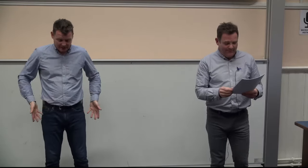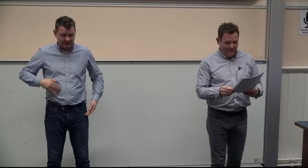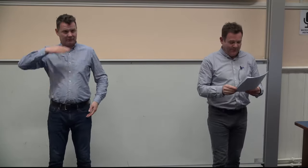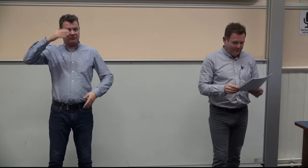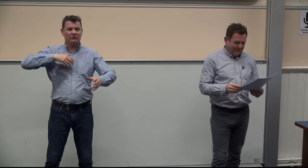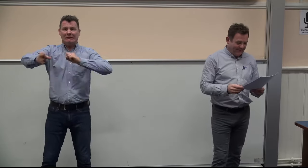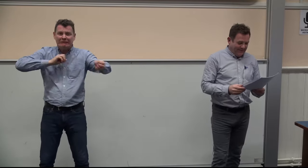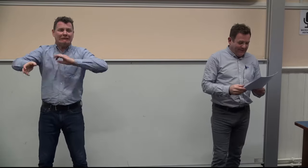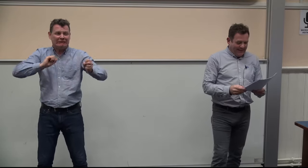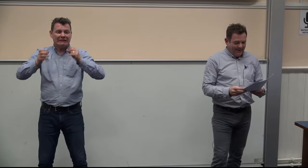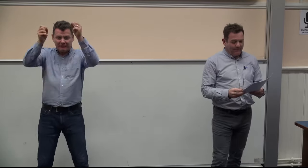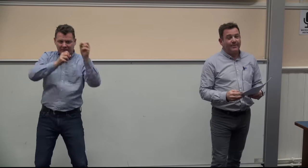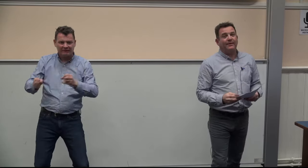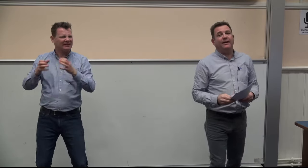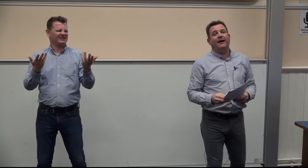No words required.